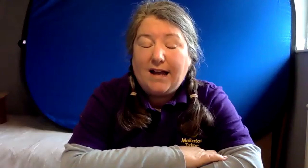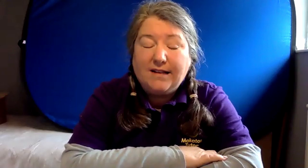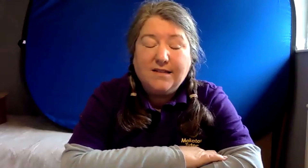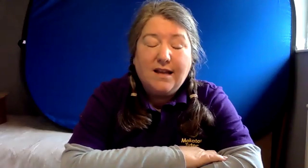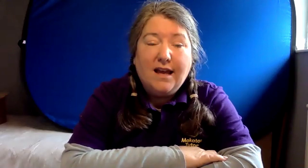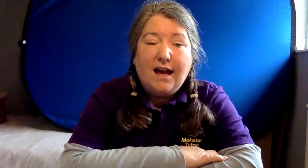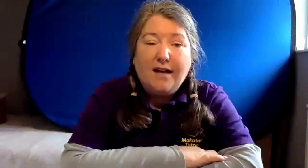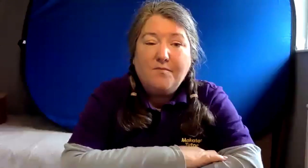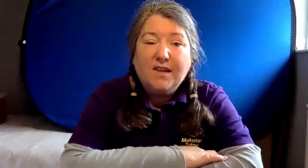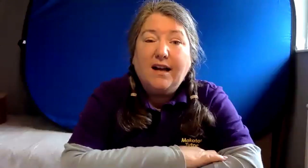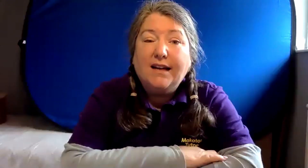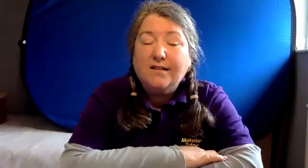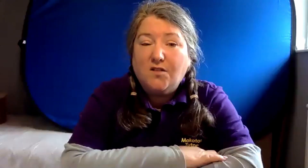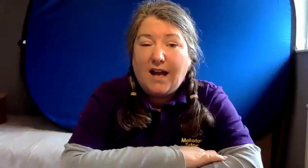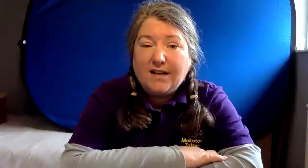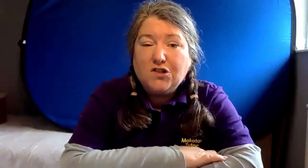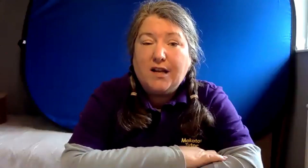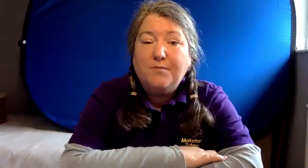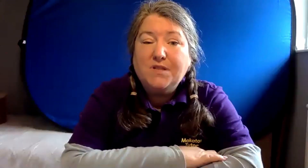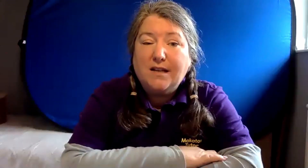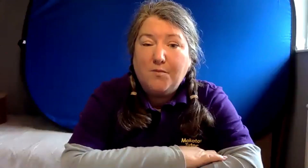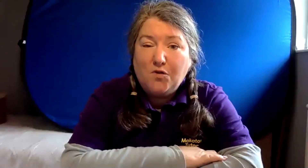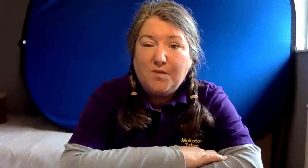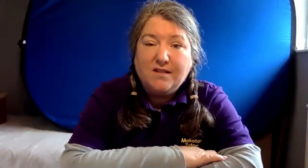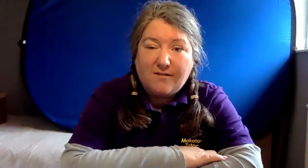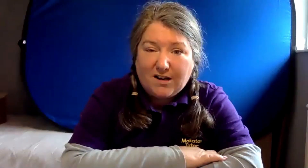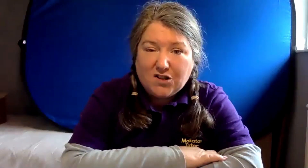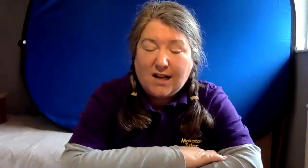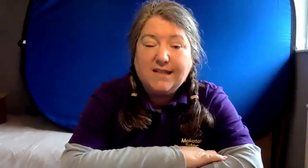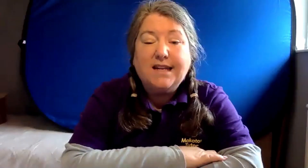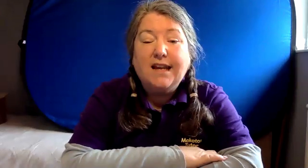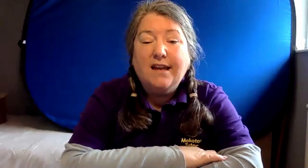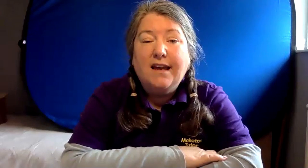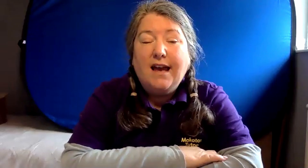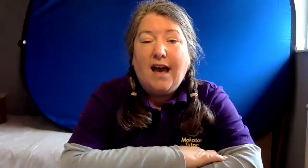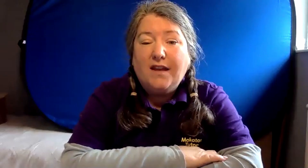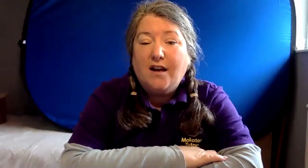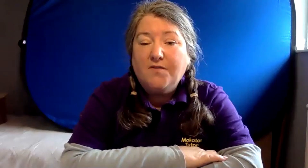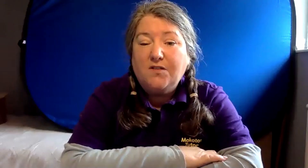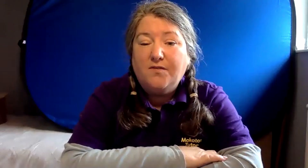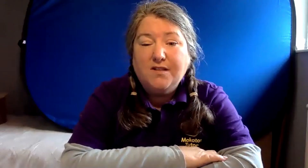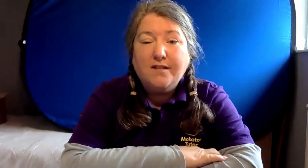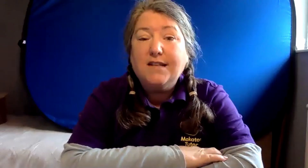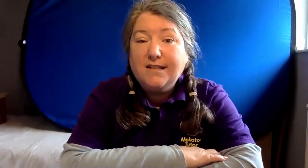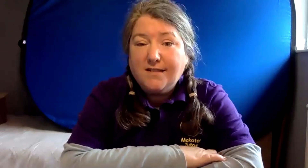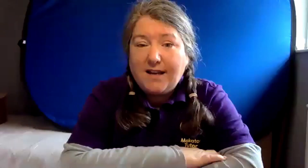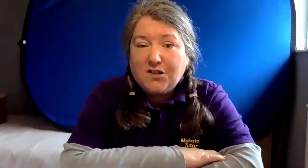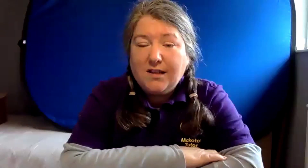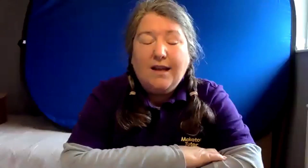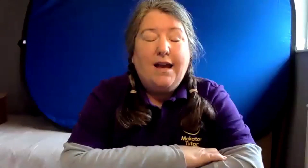and guidance on hand shapes and movement and directionality. And then after you've done a taster session and